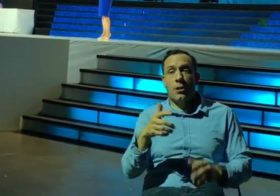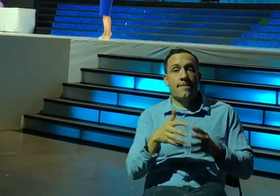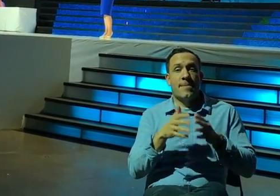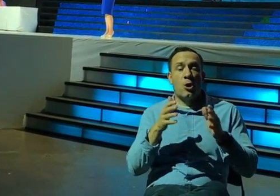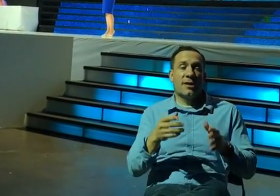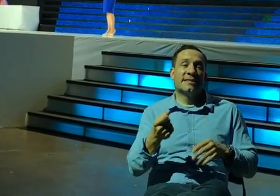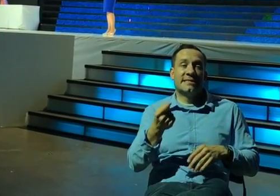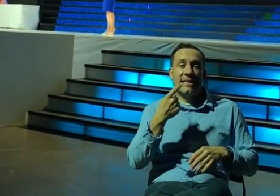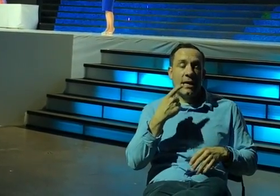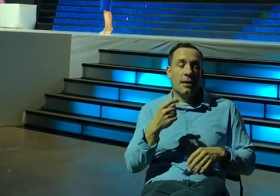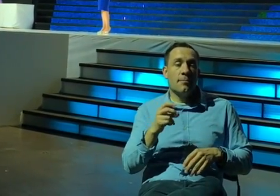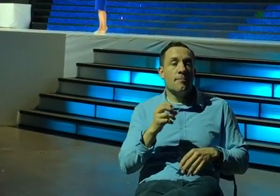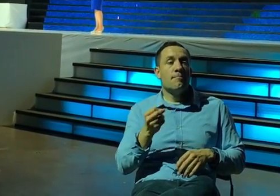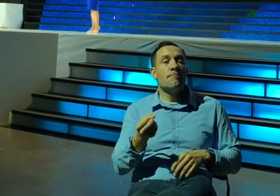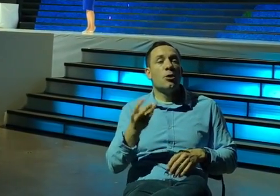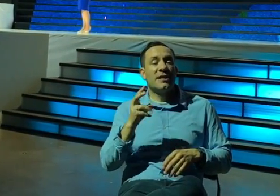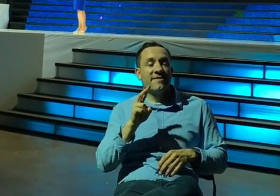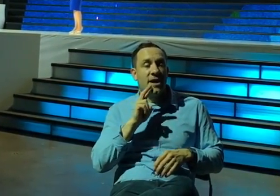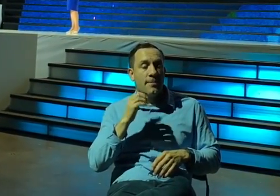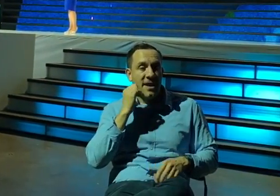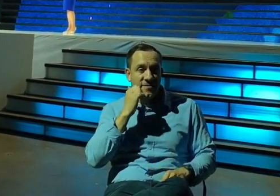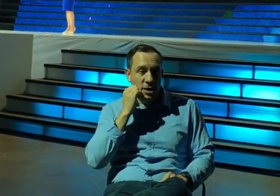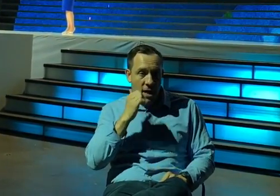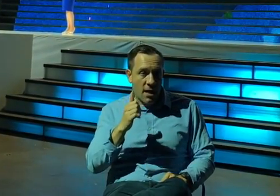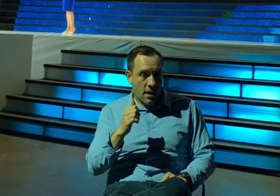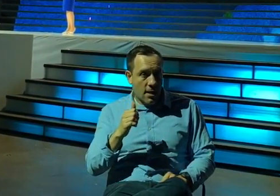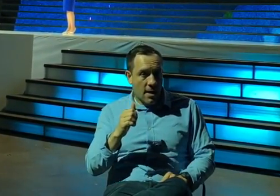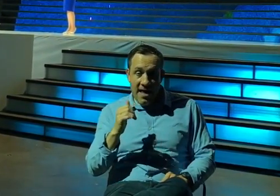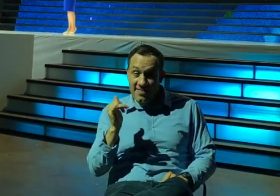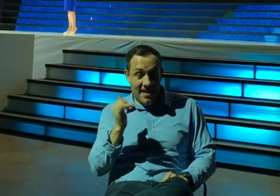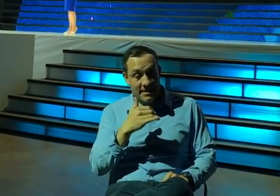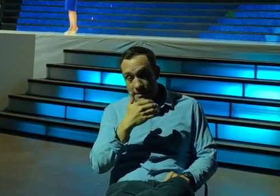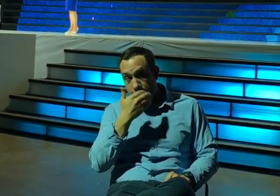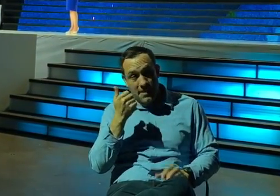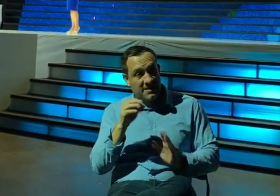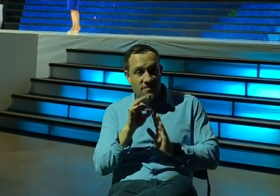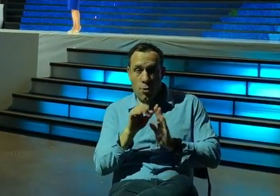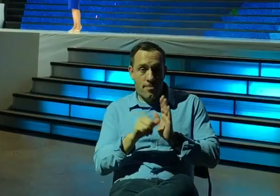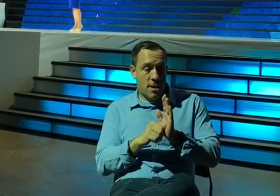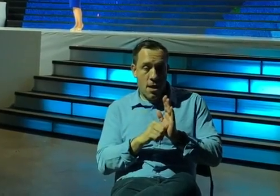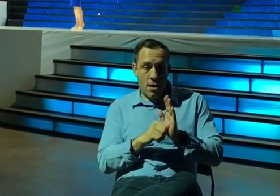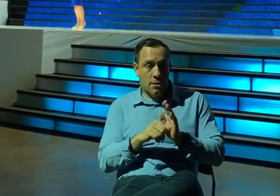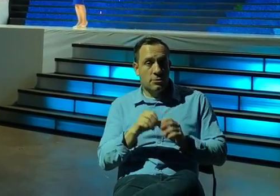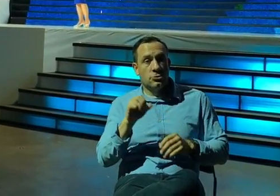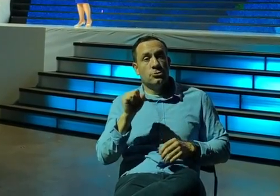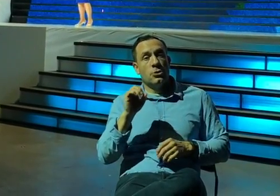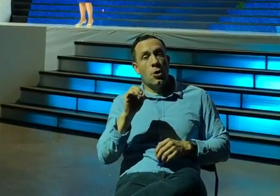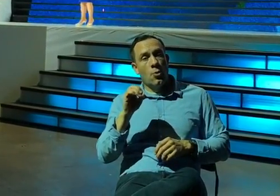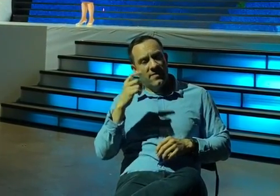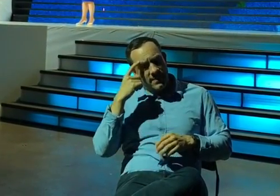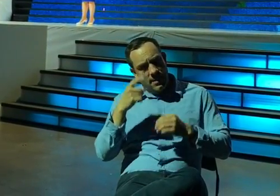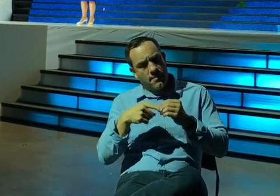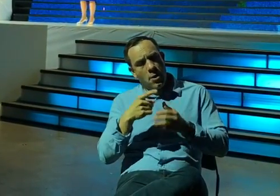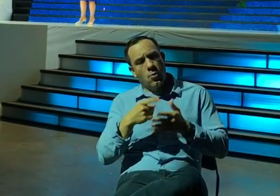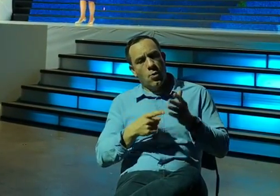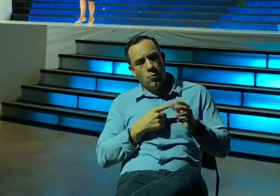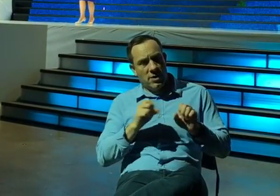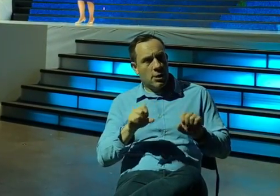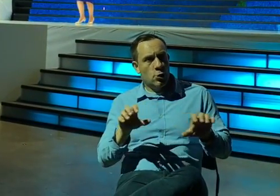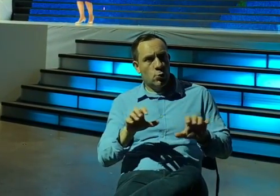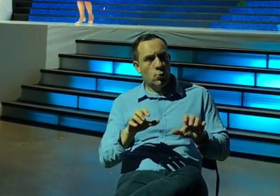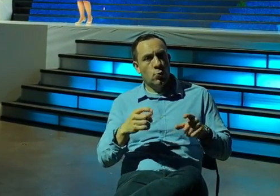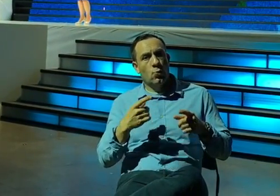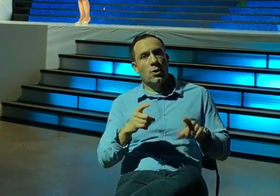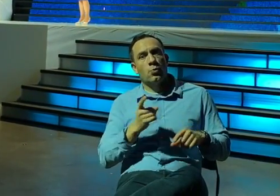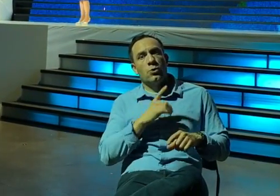take a multi every day. And this is the best formula out there by far. So just think about what we could do when we